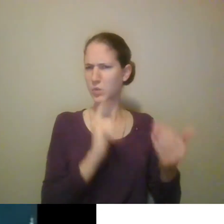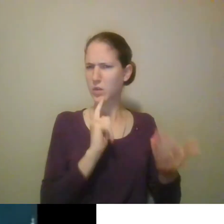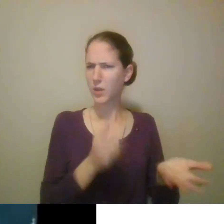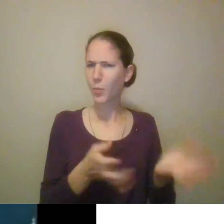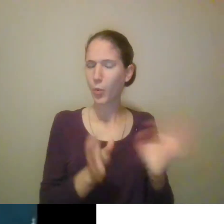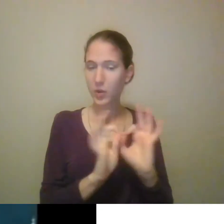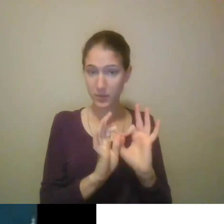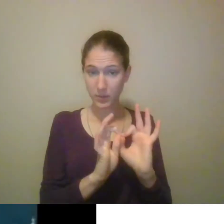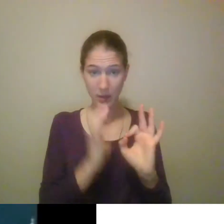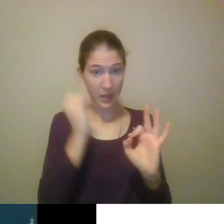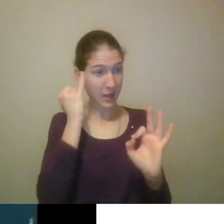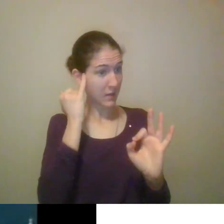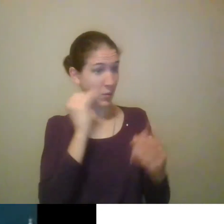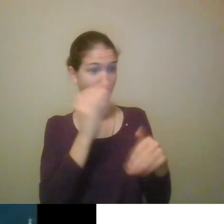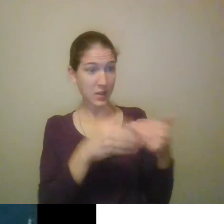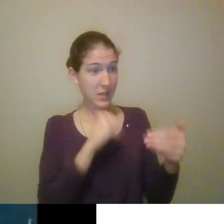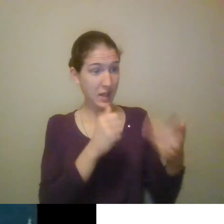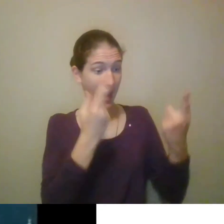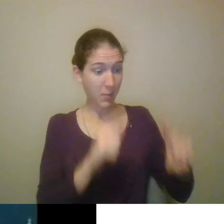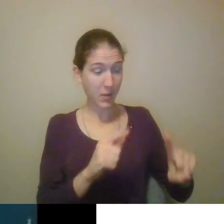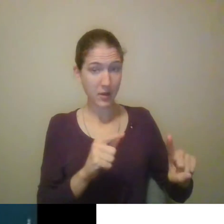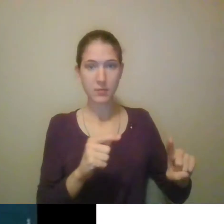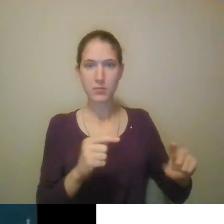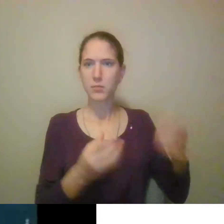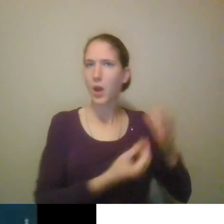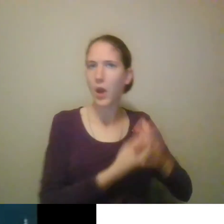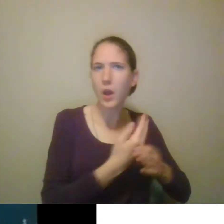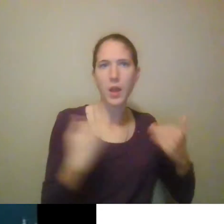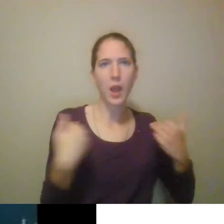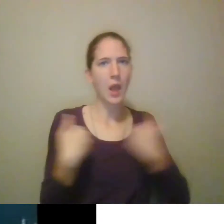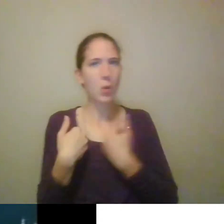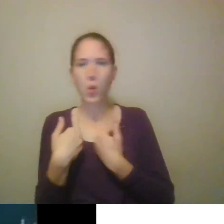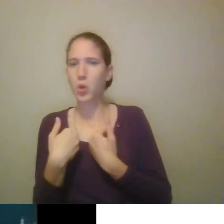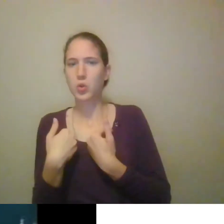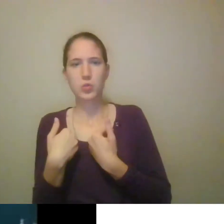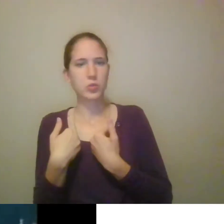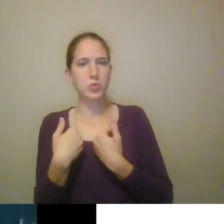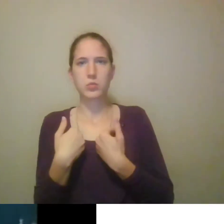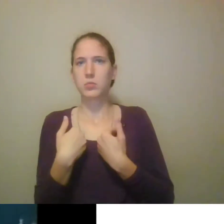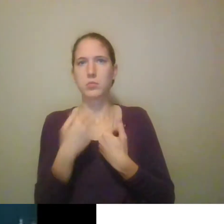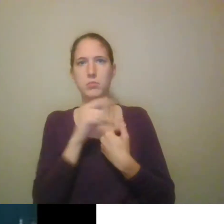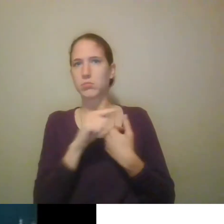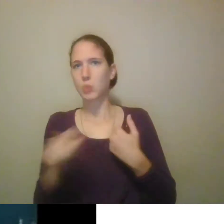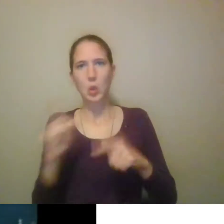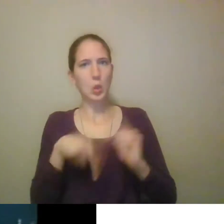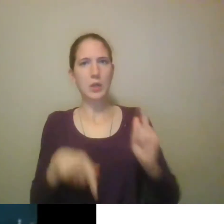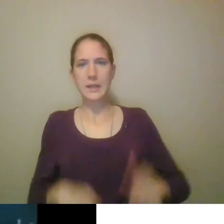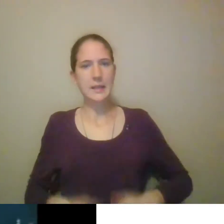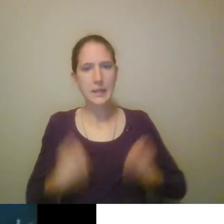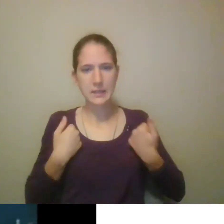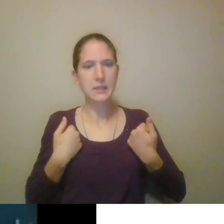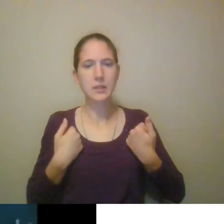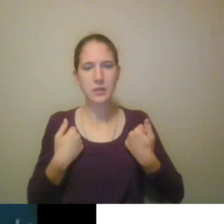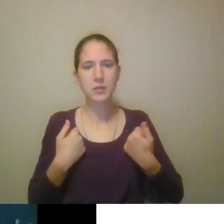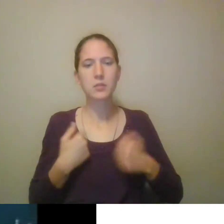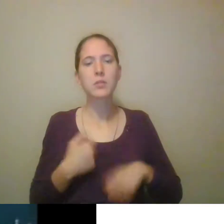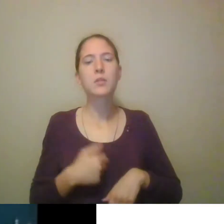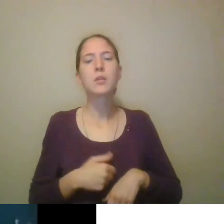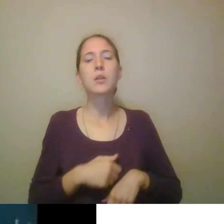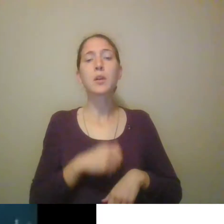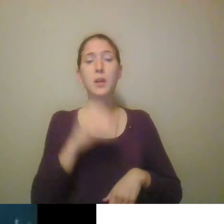occur, we would not exist. It's very simple. If the chloroplast did not exist in the plant